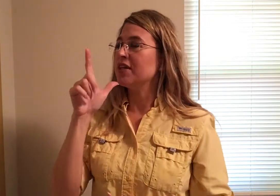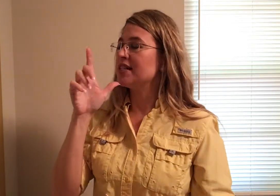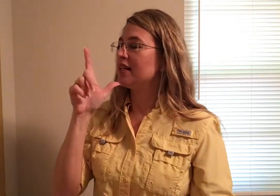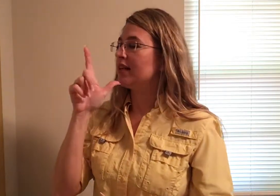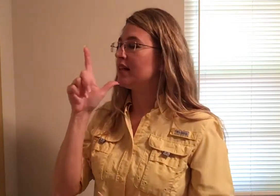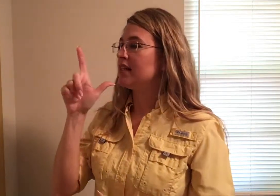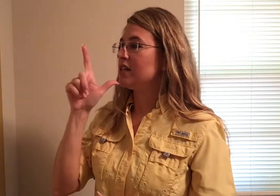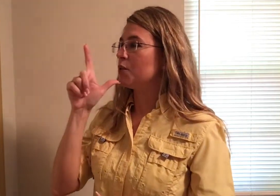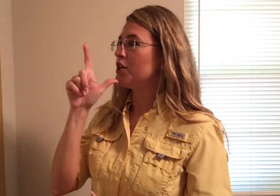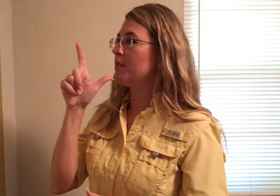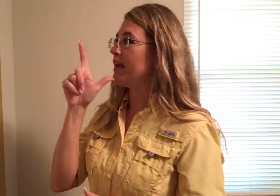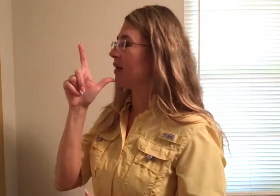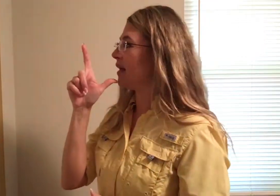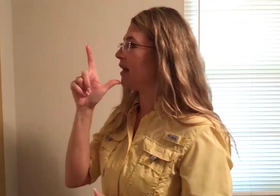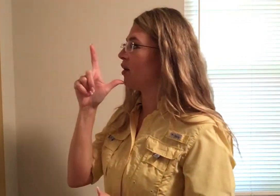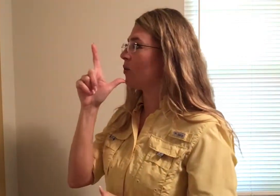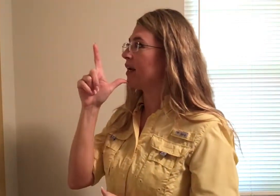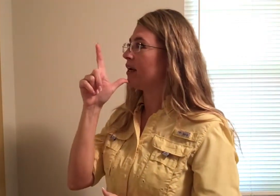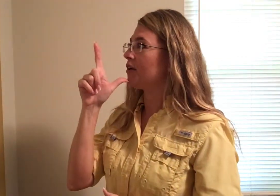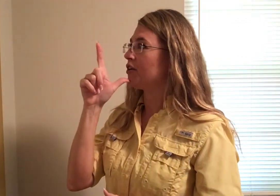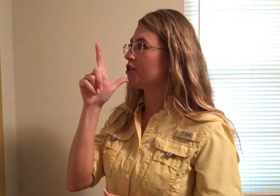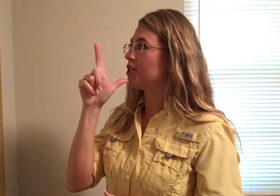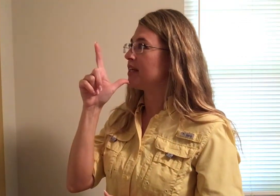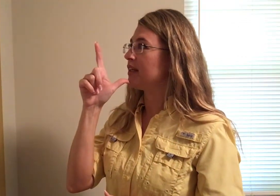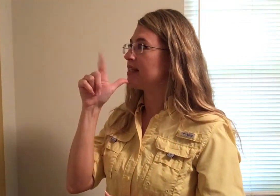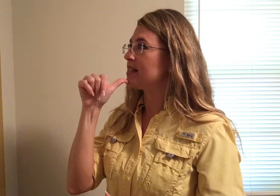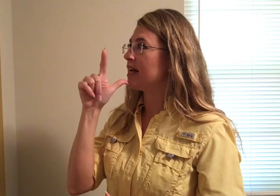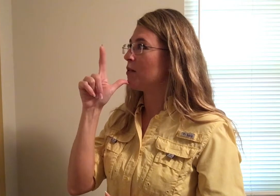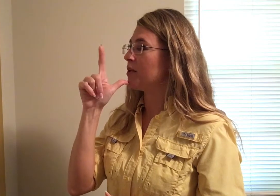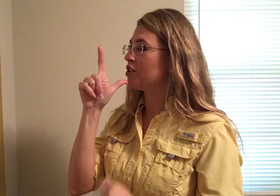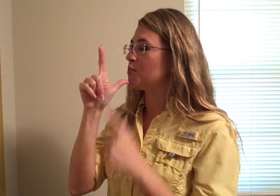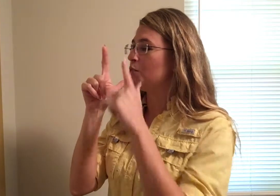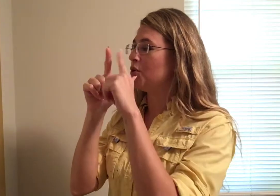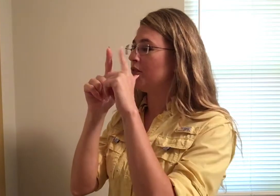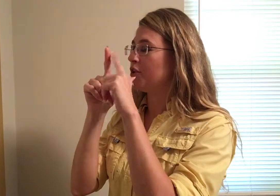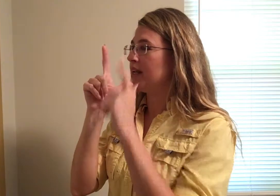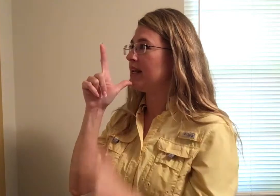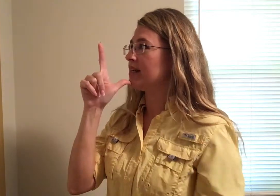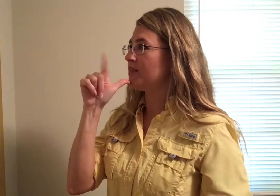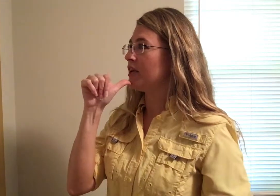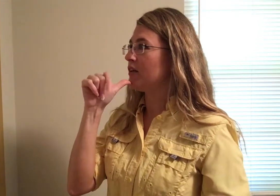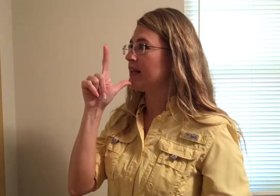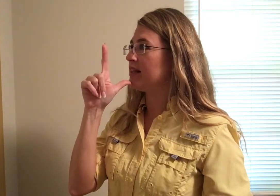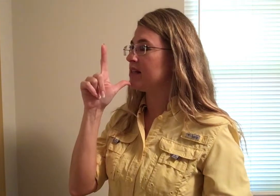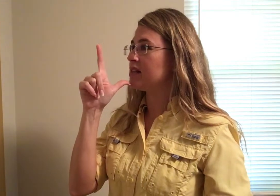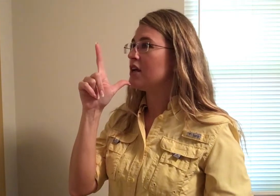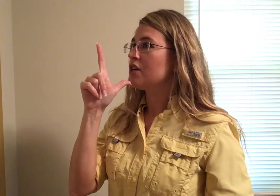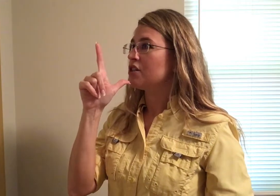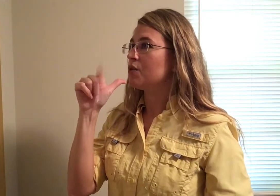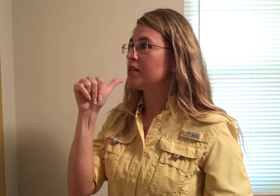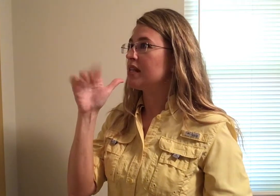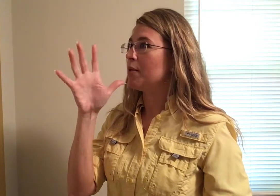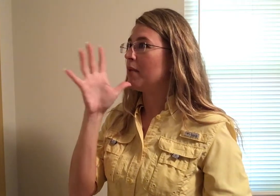seen it like this, where you make like an L right here on your chin, like step, and just move your index finger like this. So